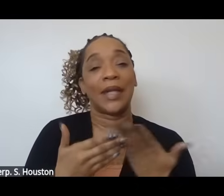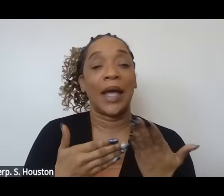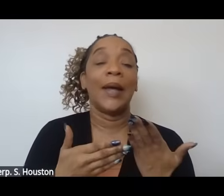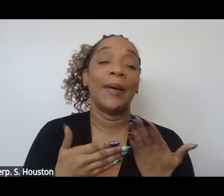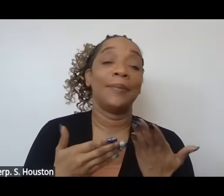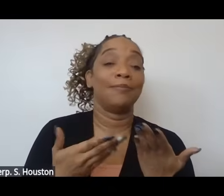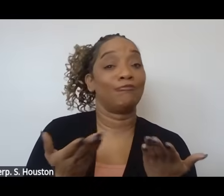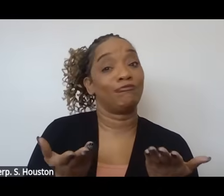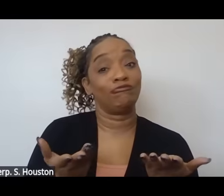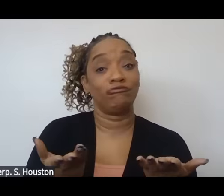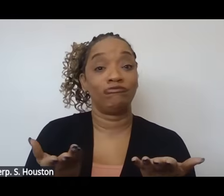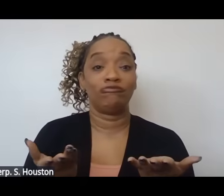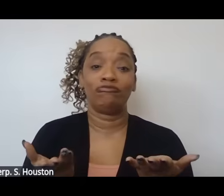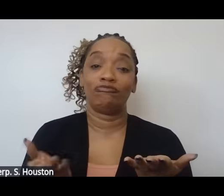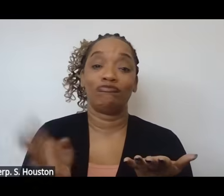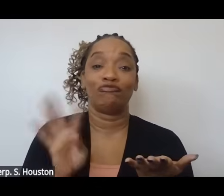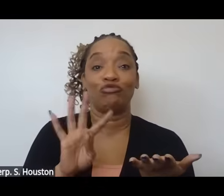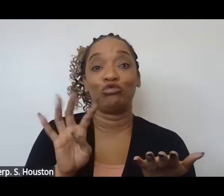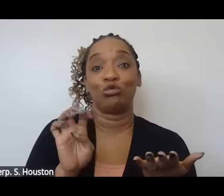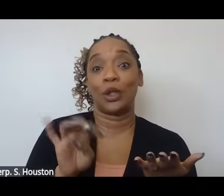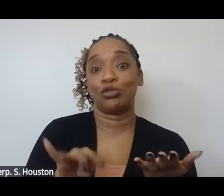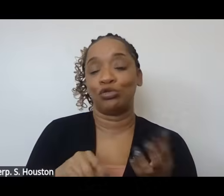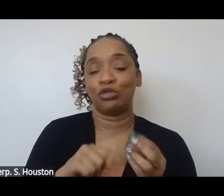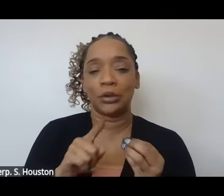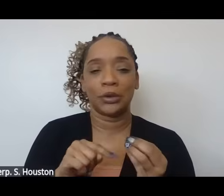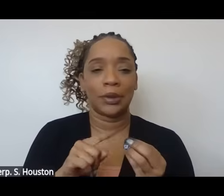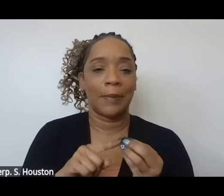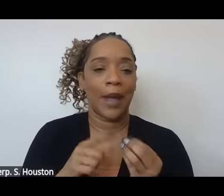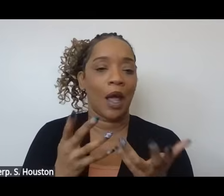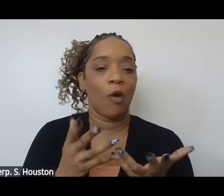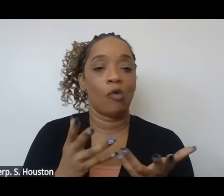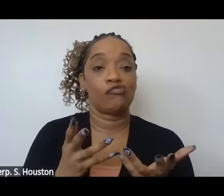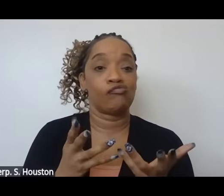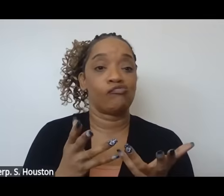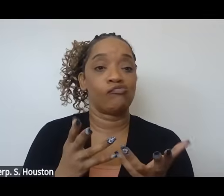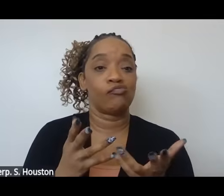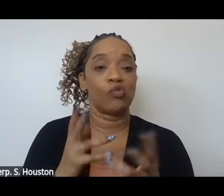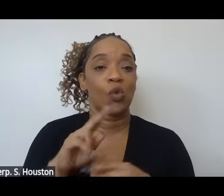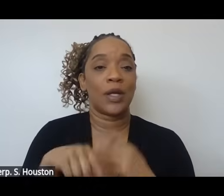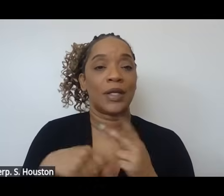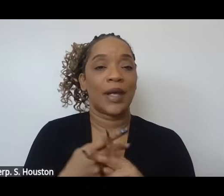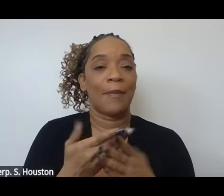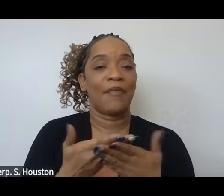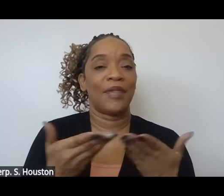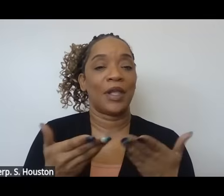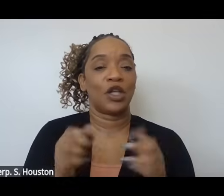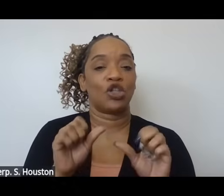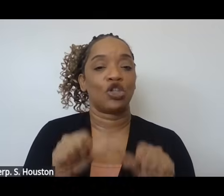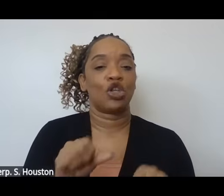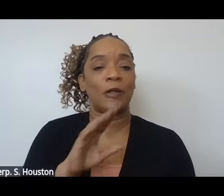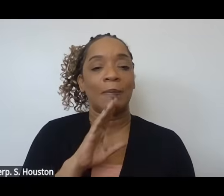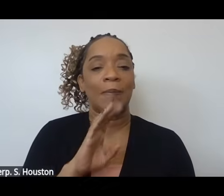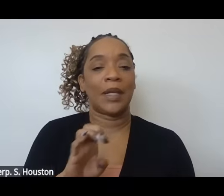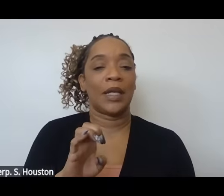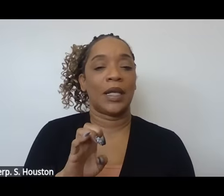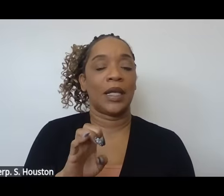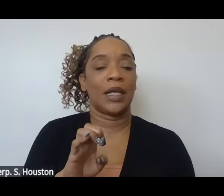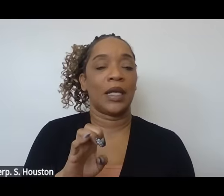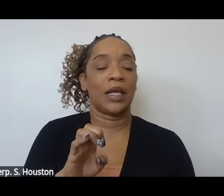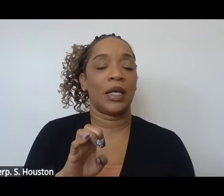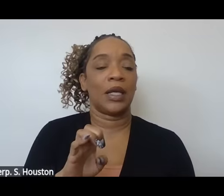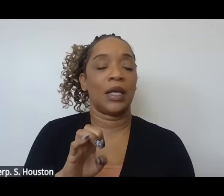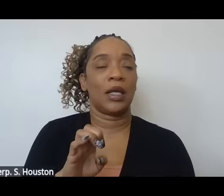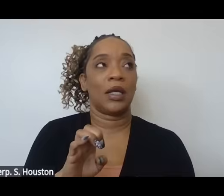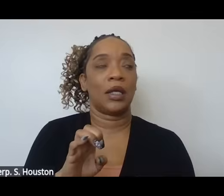about Whether it would, about what kinds of things could be imposed. well, and again, I